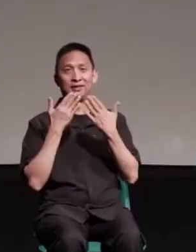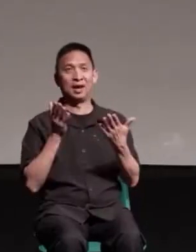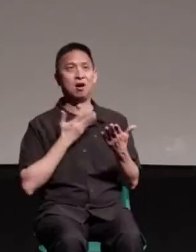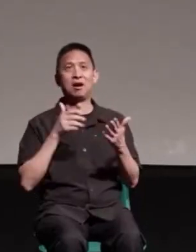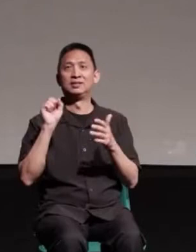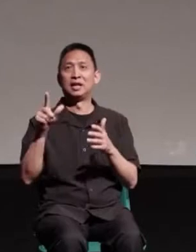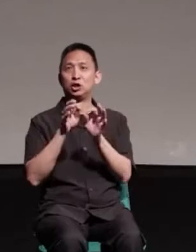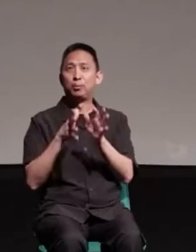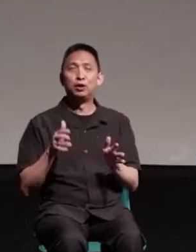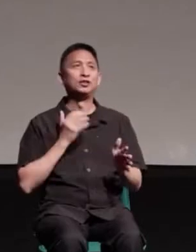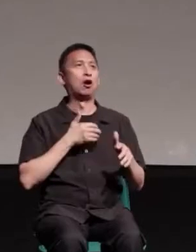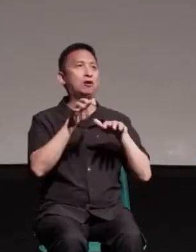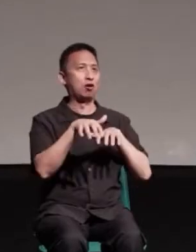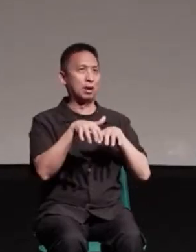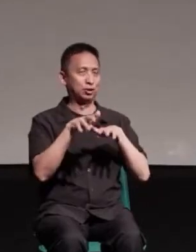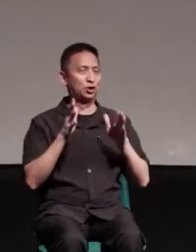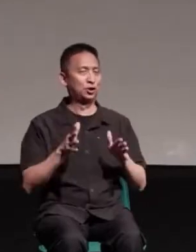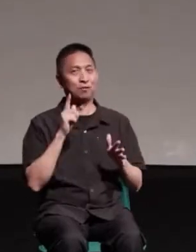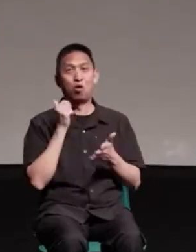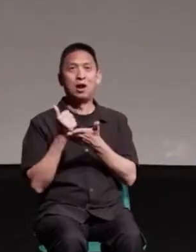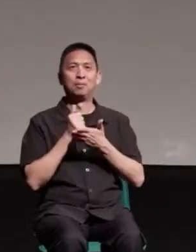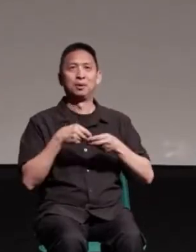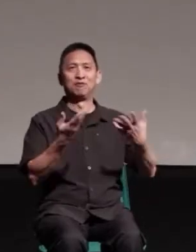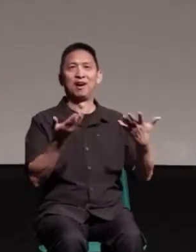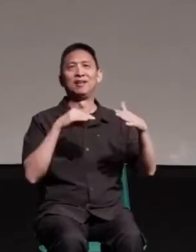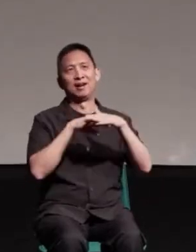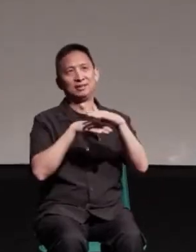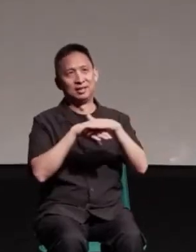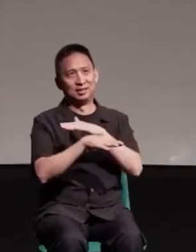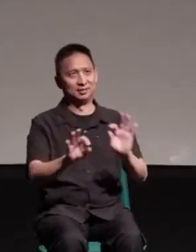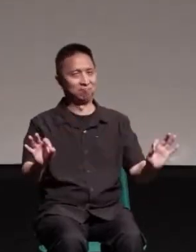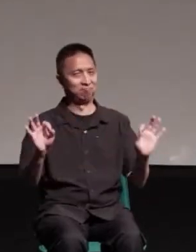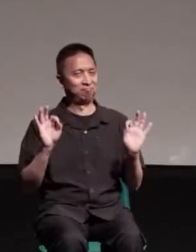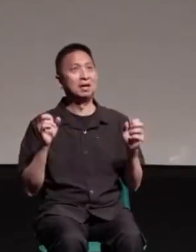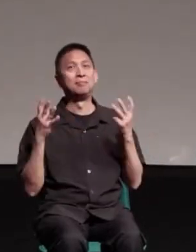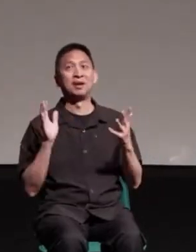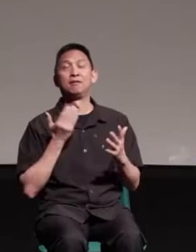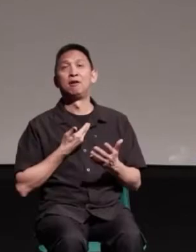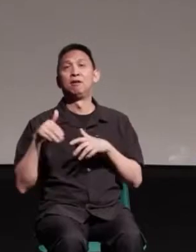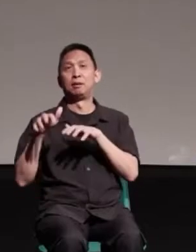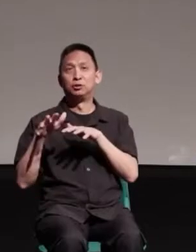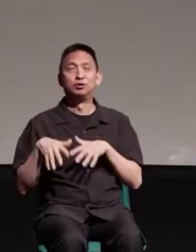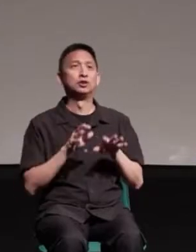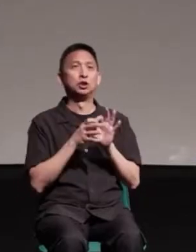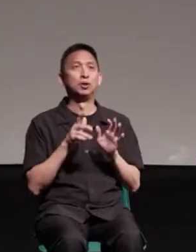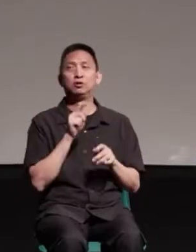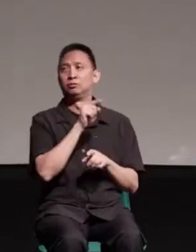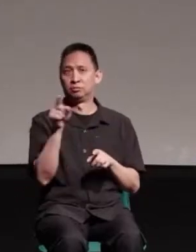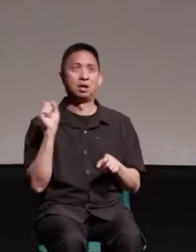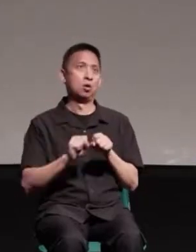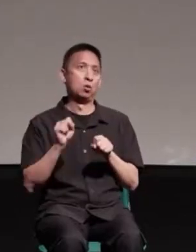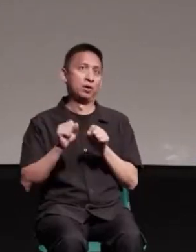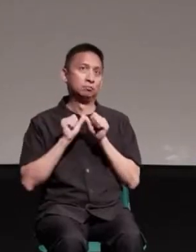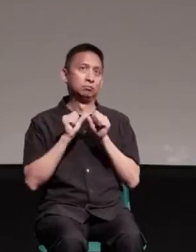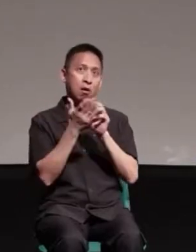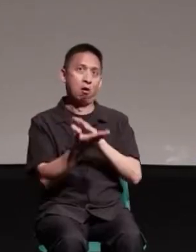interpreters and also our card captioner for helping us provide access. Many of our captioners and interpreters are working the